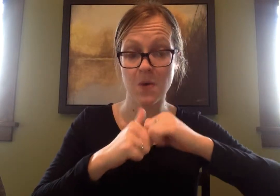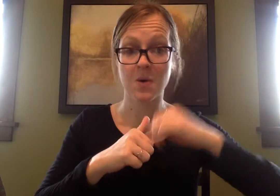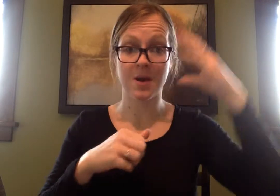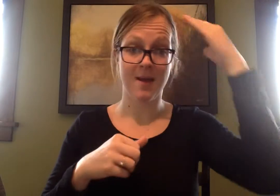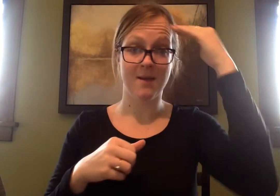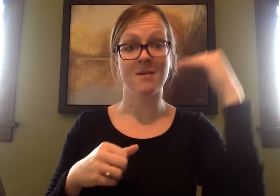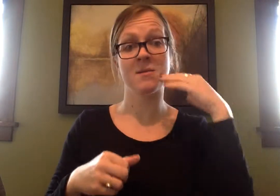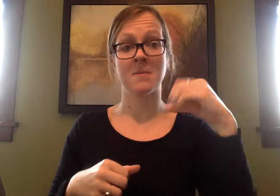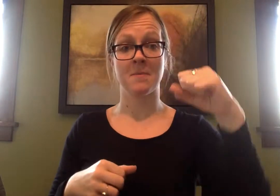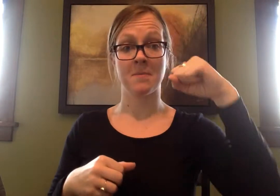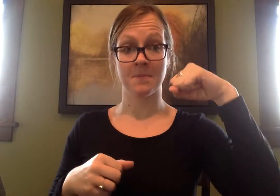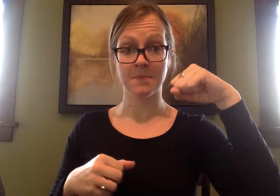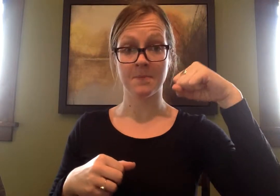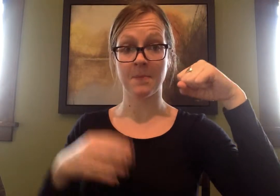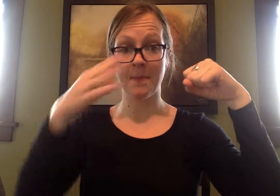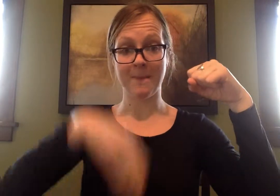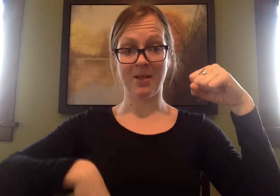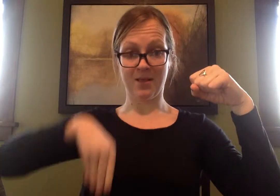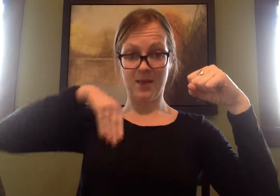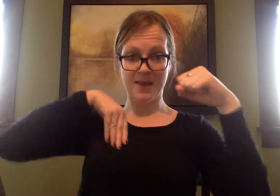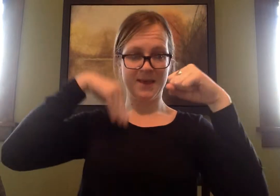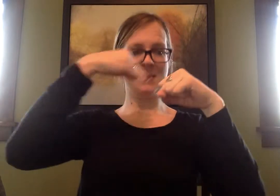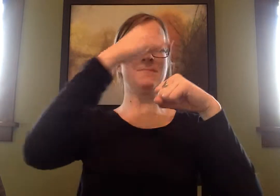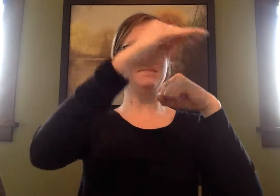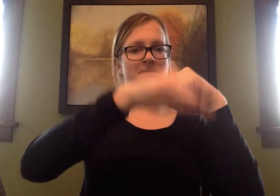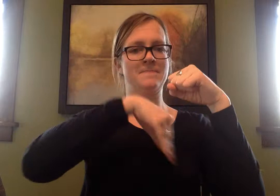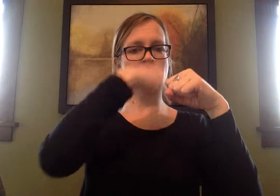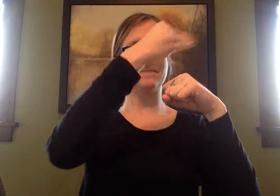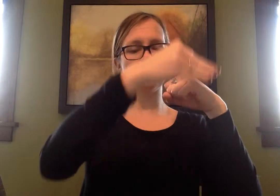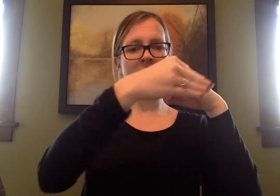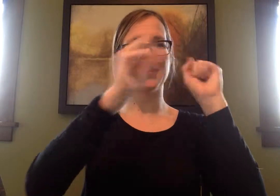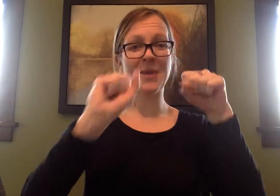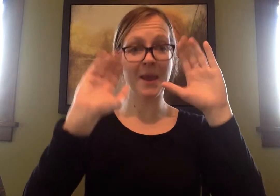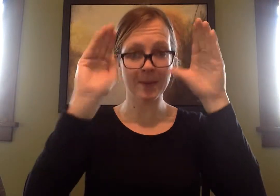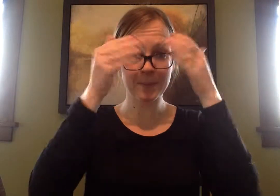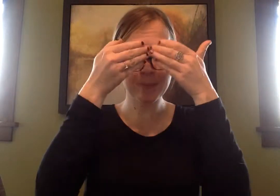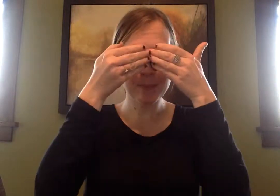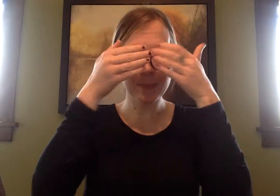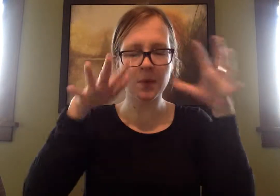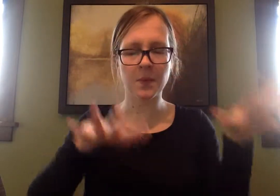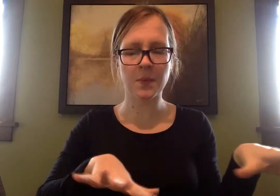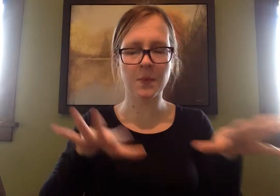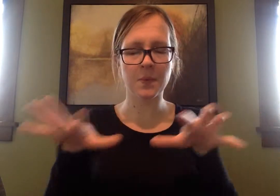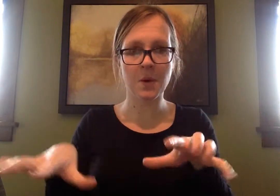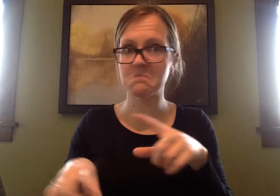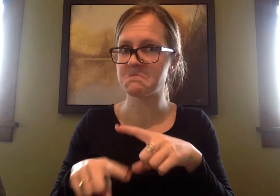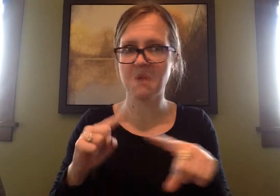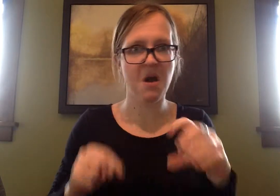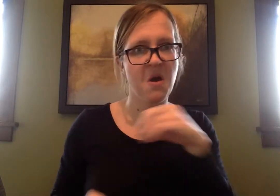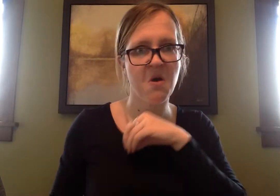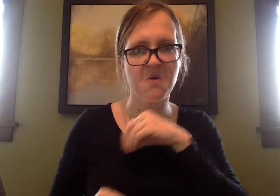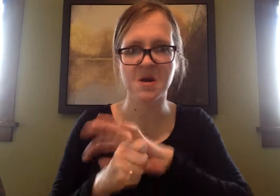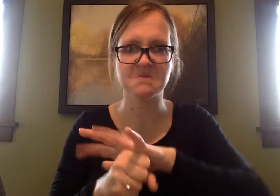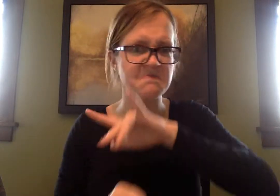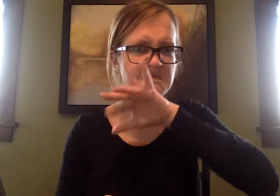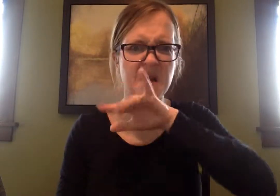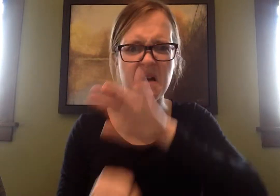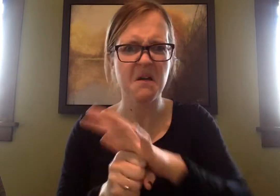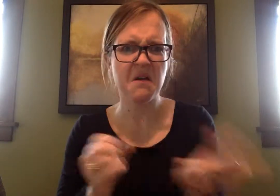him. But Owen was angry about that too. After many hours, about a dozen